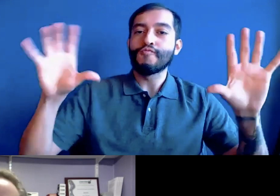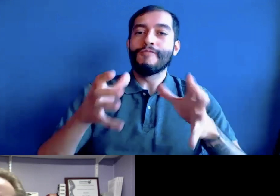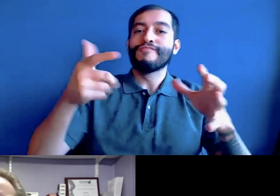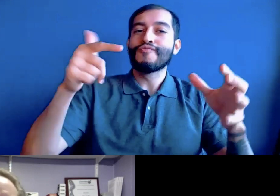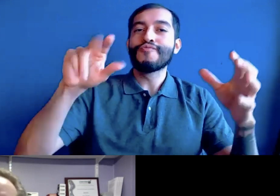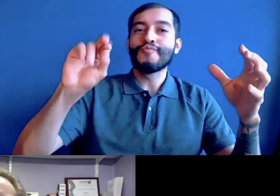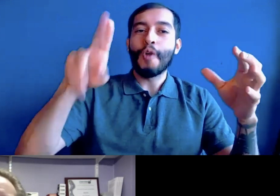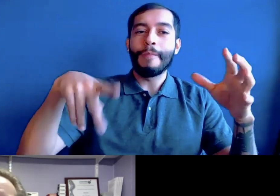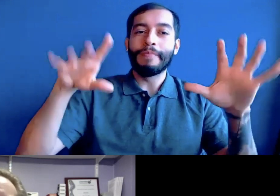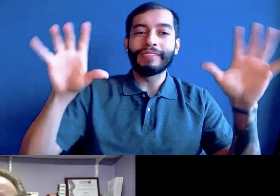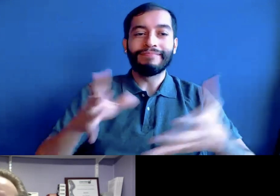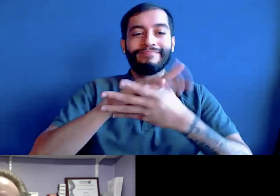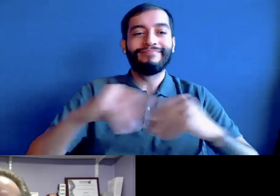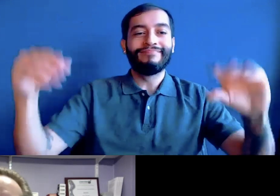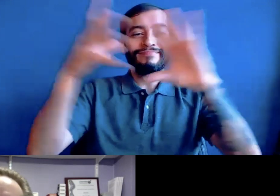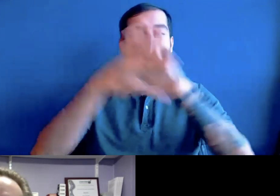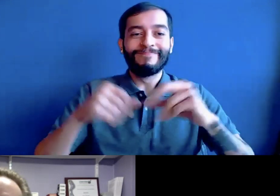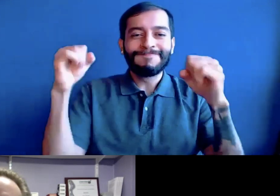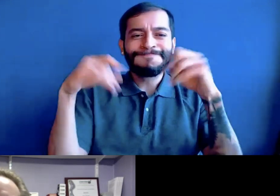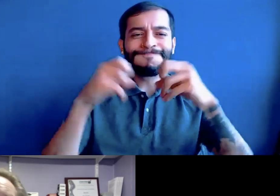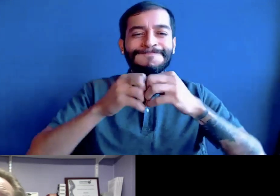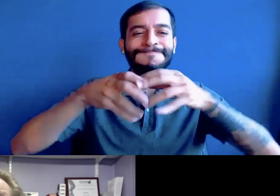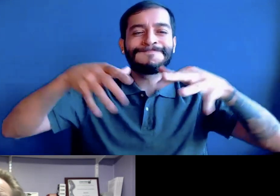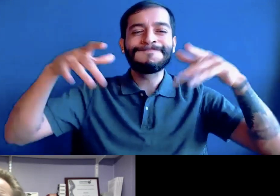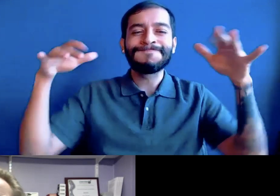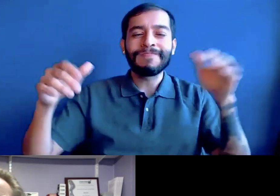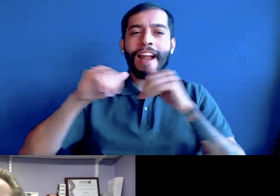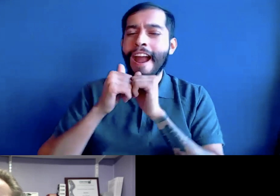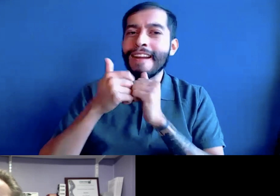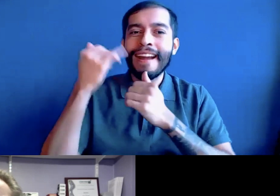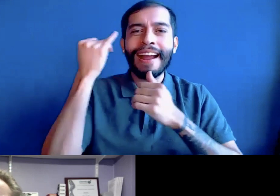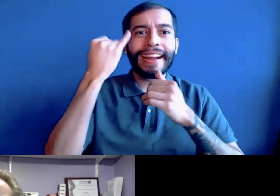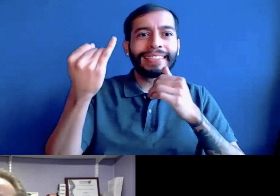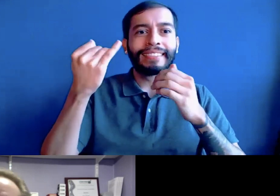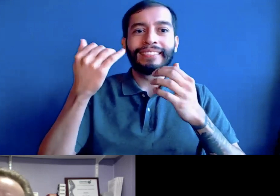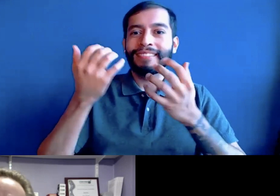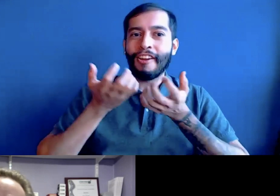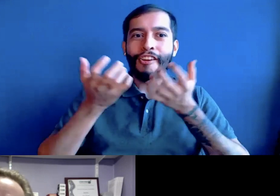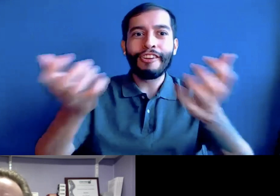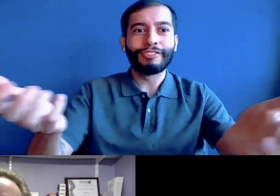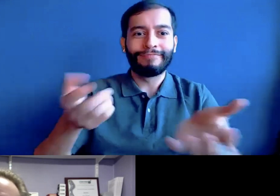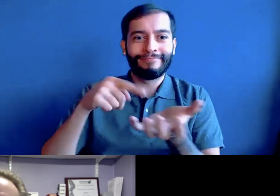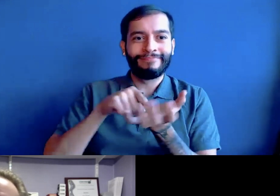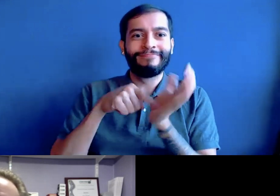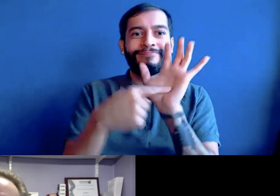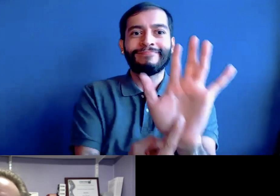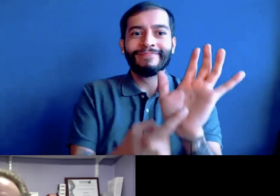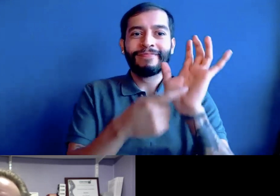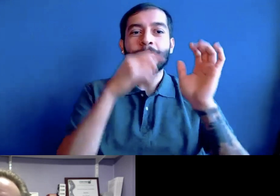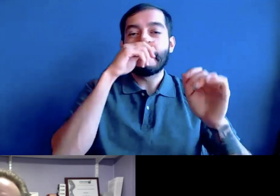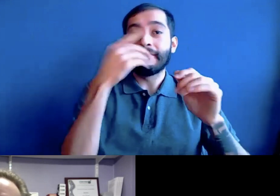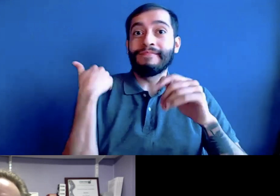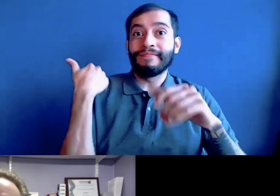well, how can we share this with an audience? So we've made animations, you know, we've made performances, we've made site-specific